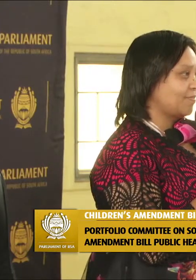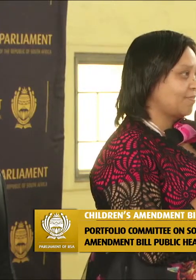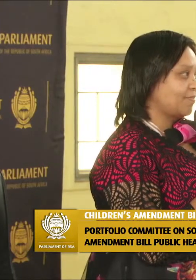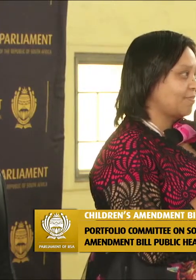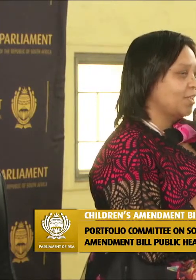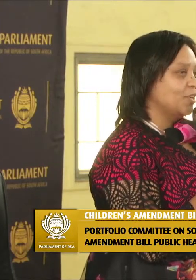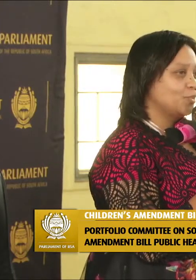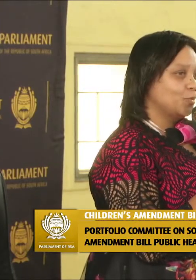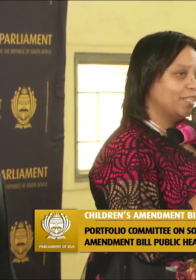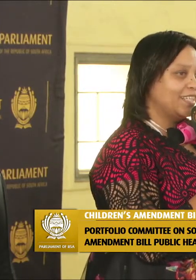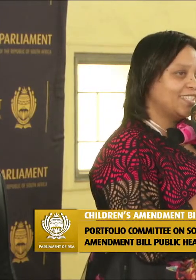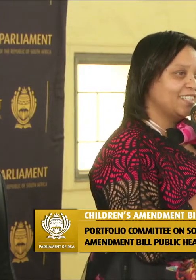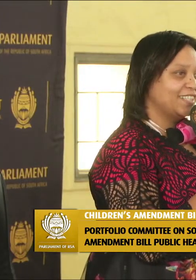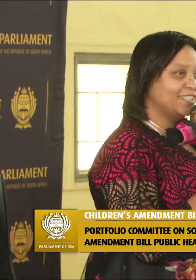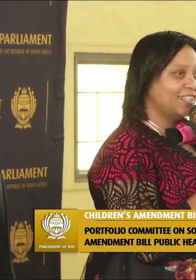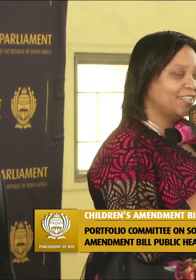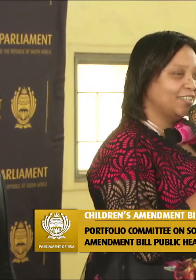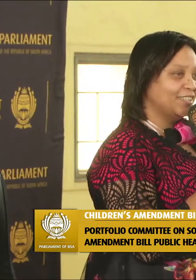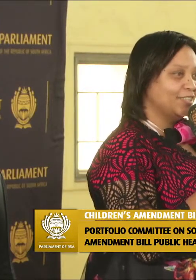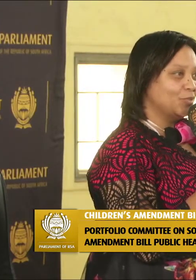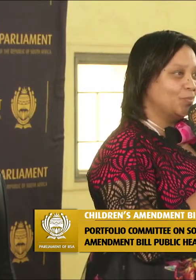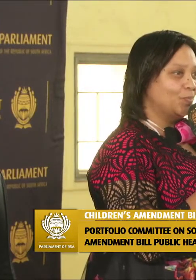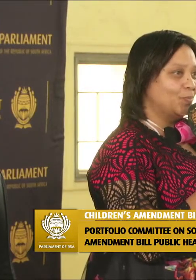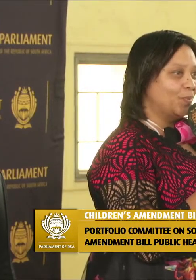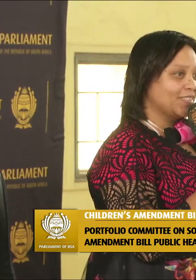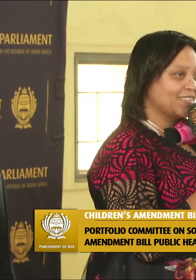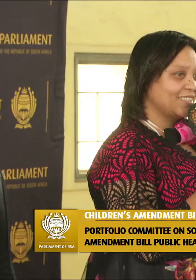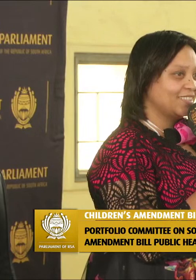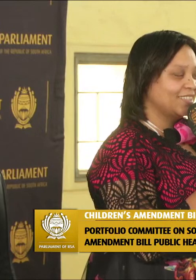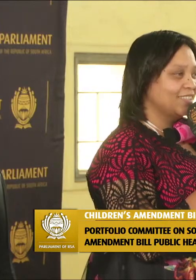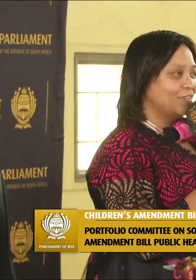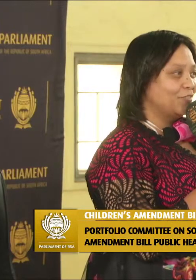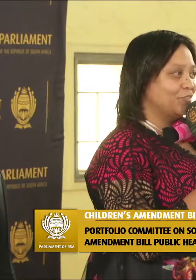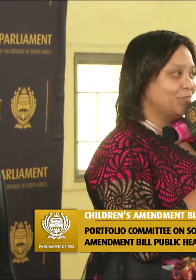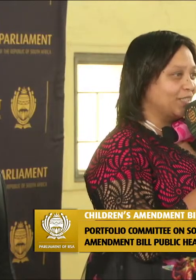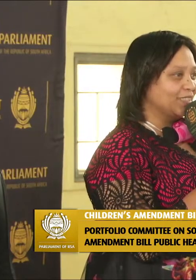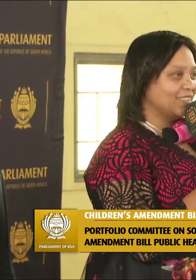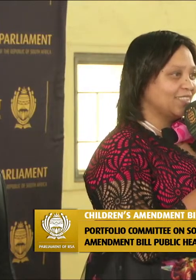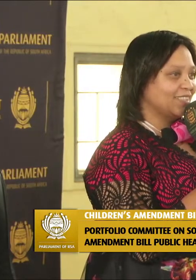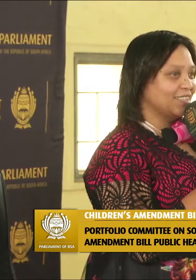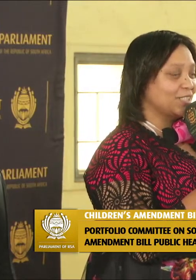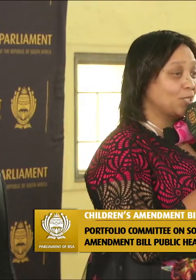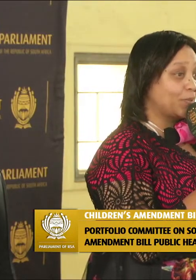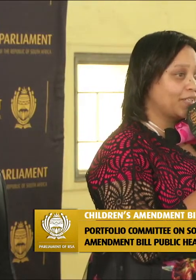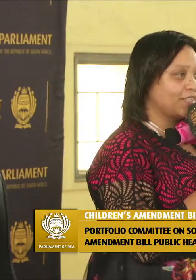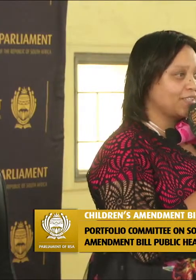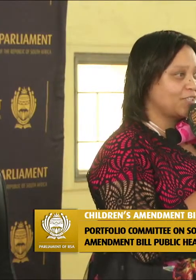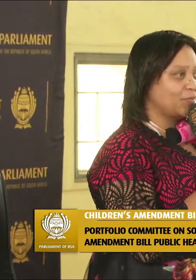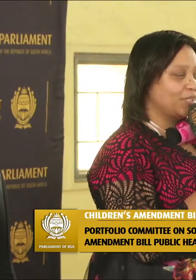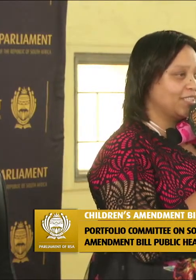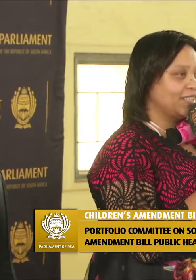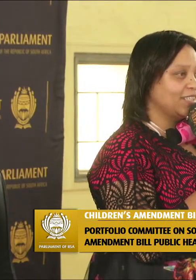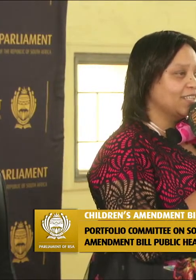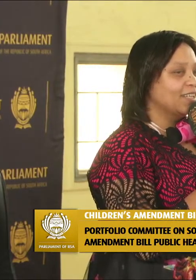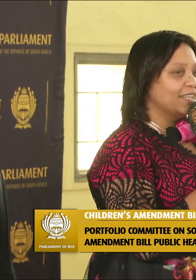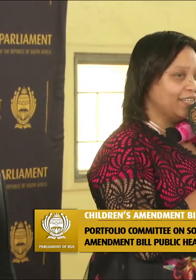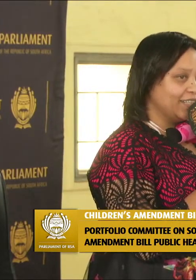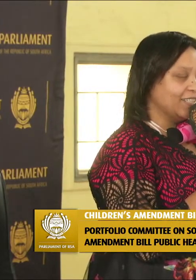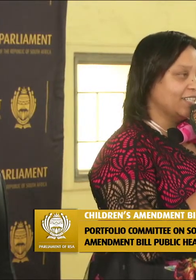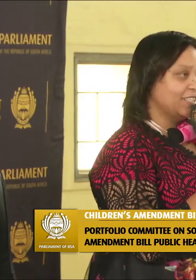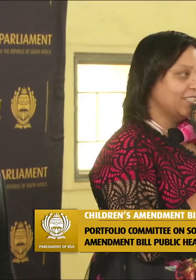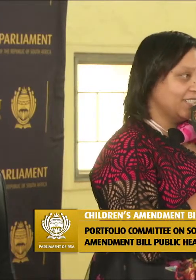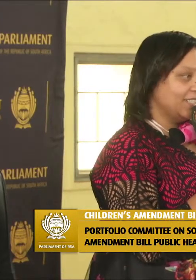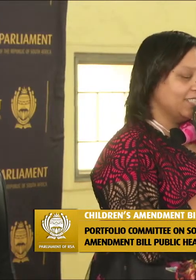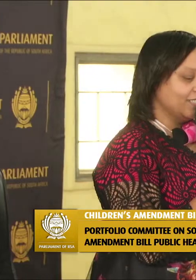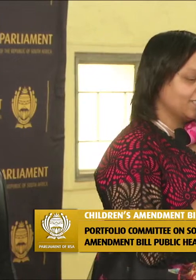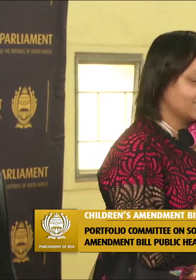it today. So ek sien uit na 'n robuuste, vibrante gesprek saam met u en ek